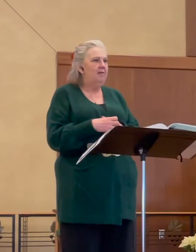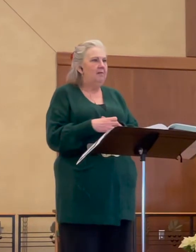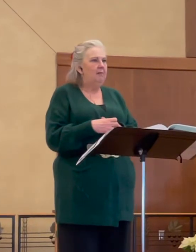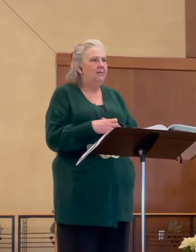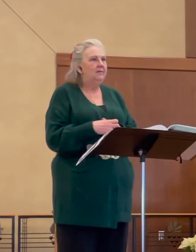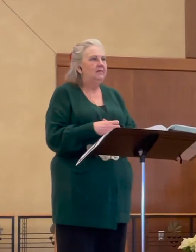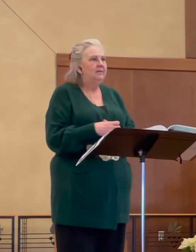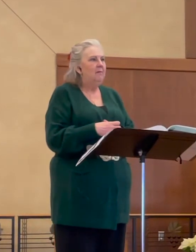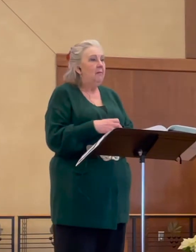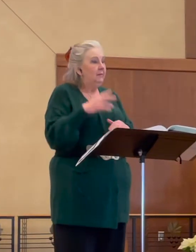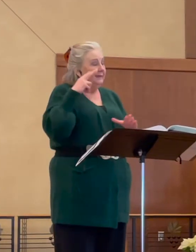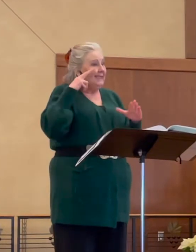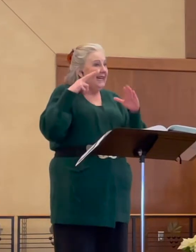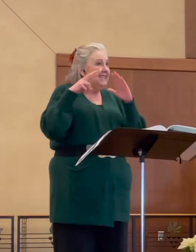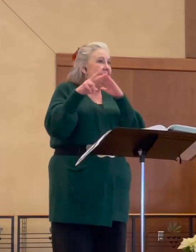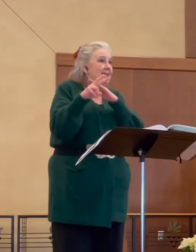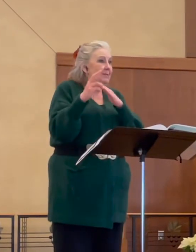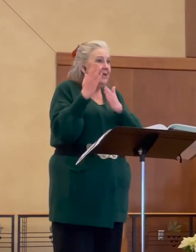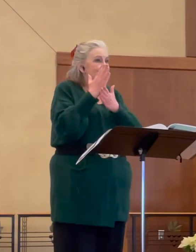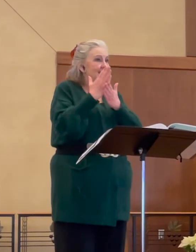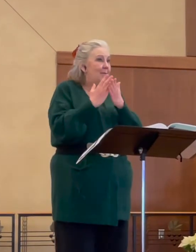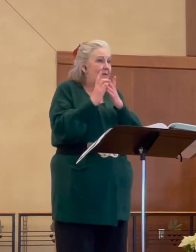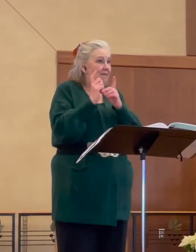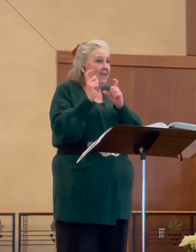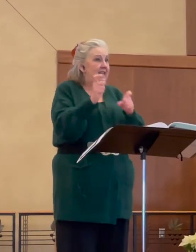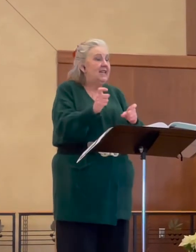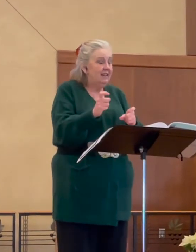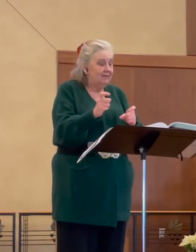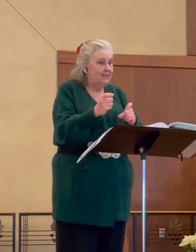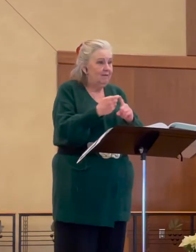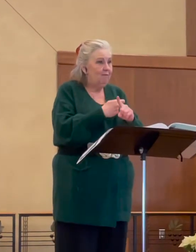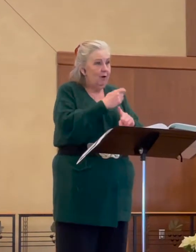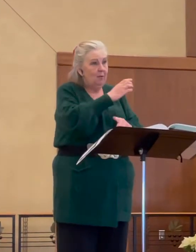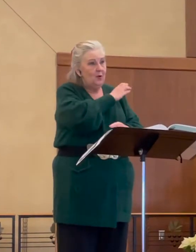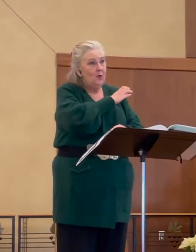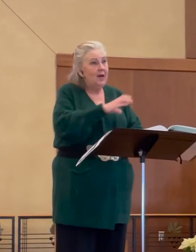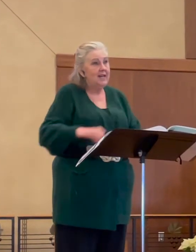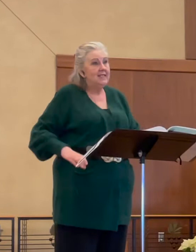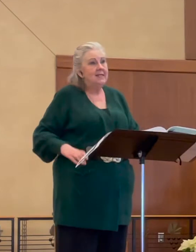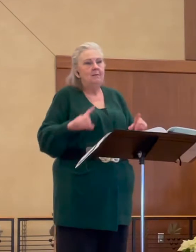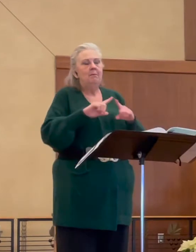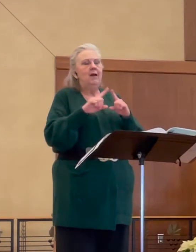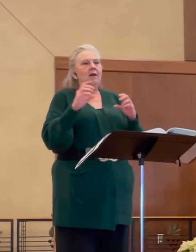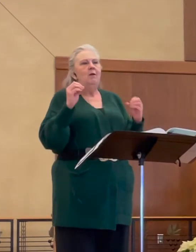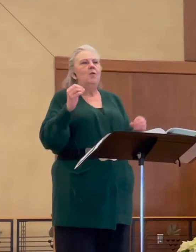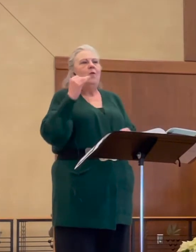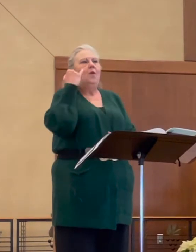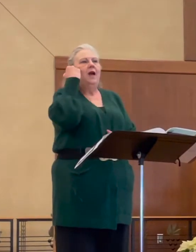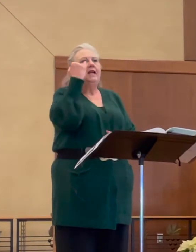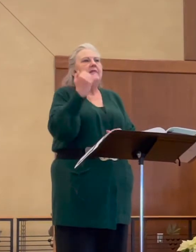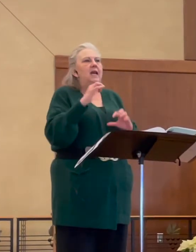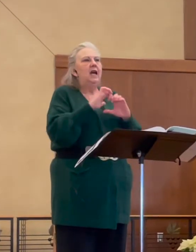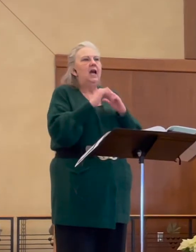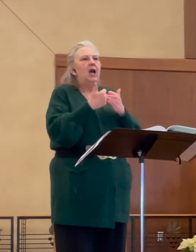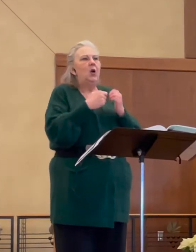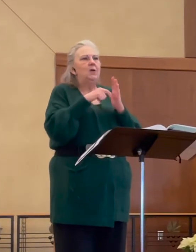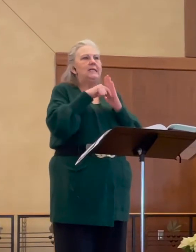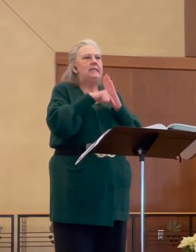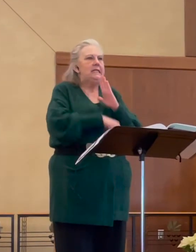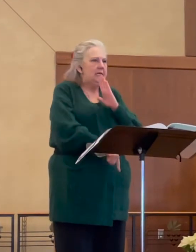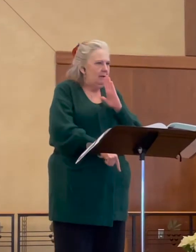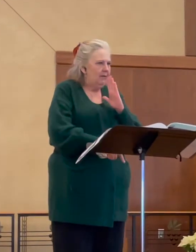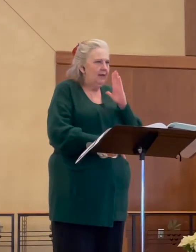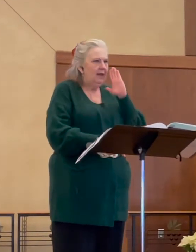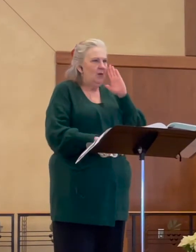You may anticipate some of the gifts Christ brings you, but you have no idea how deeply they